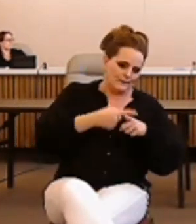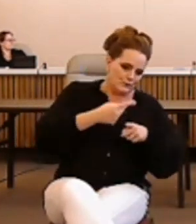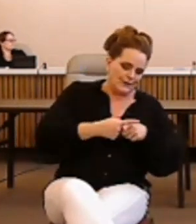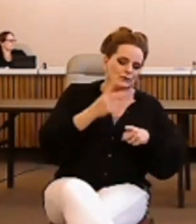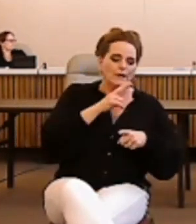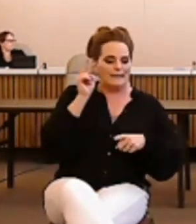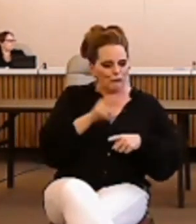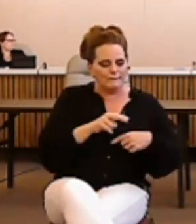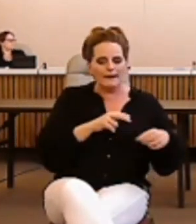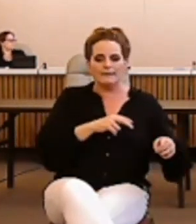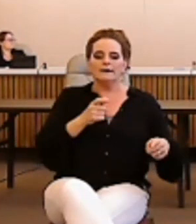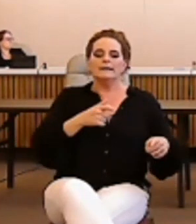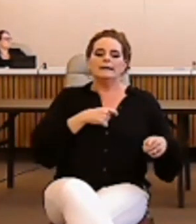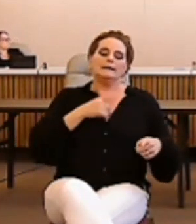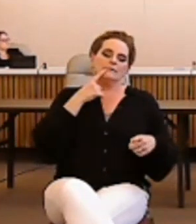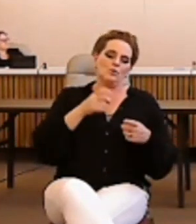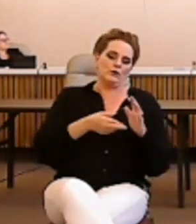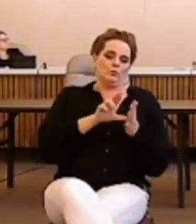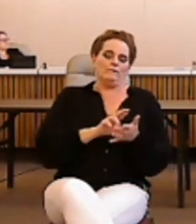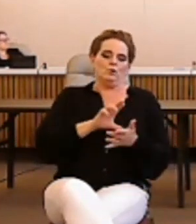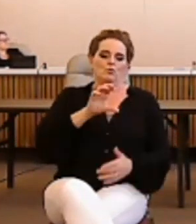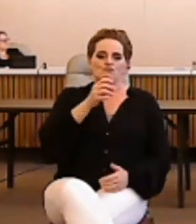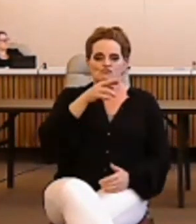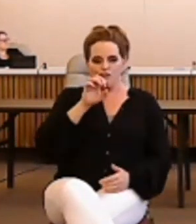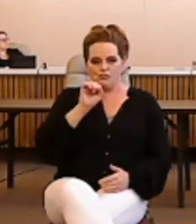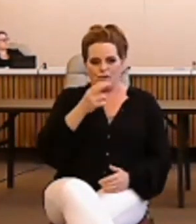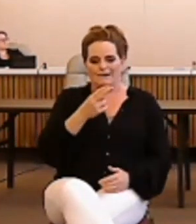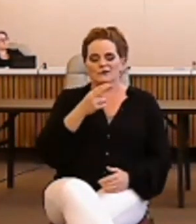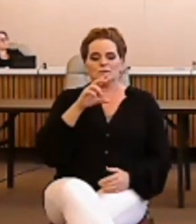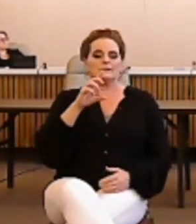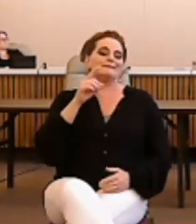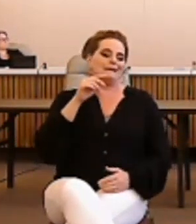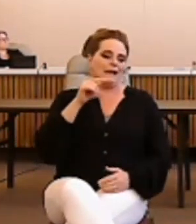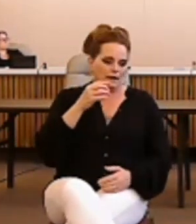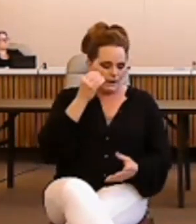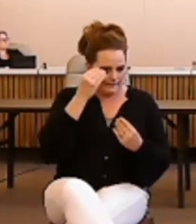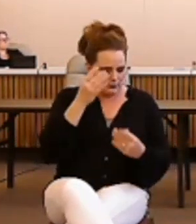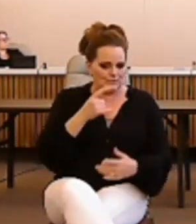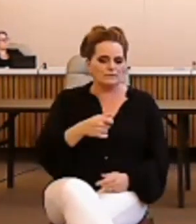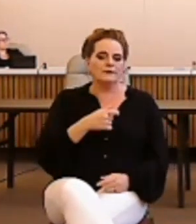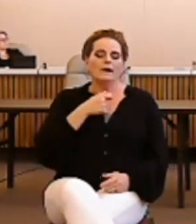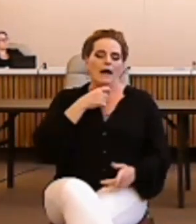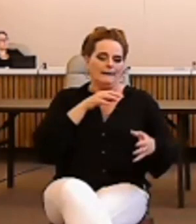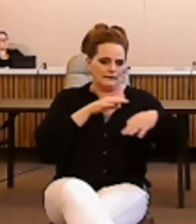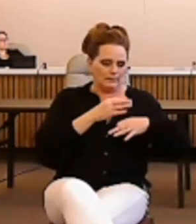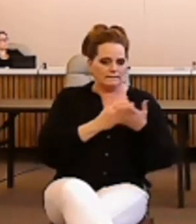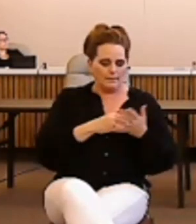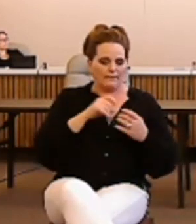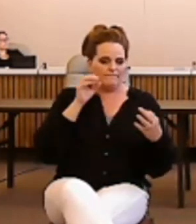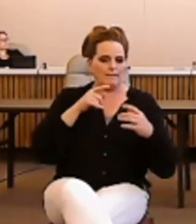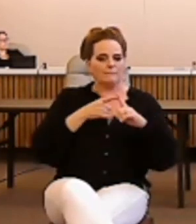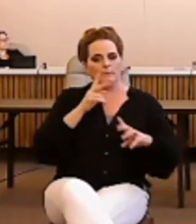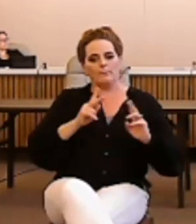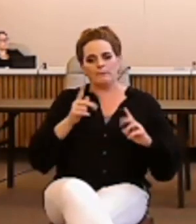He's actually going to look at crash data. He is fully aware. I explained to him the feedback from residents.